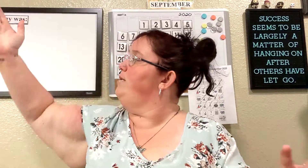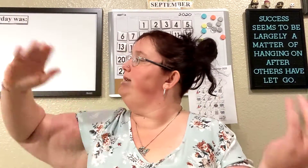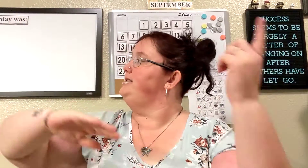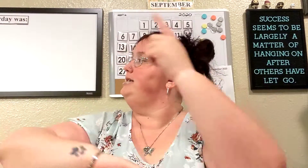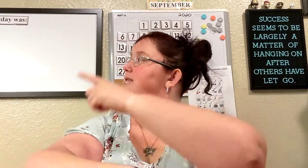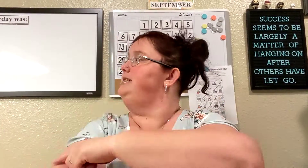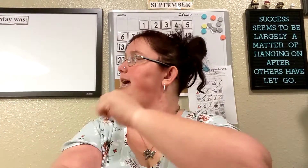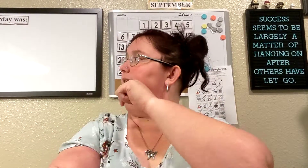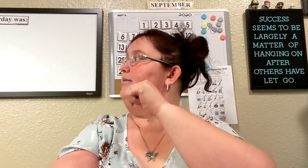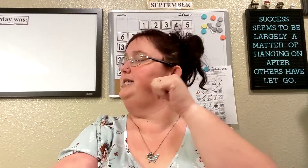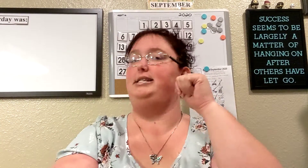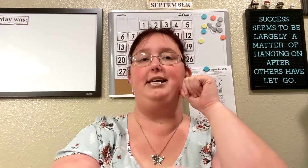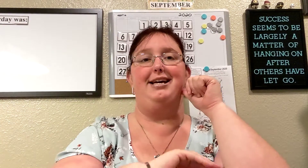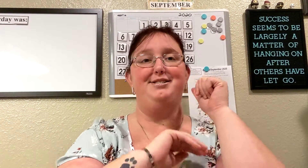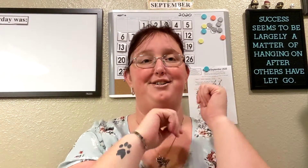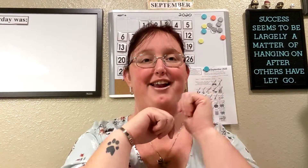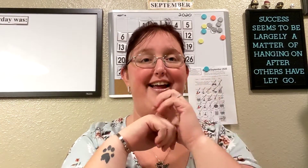What day was yesterday?